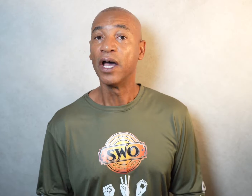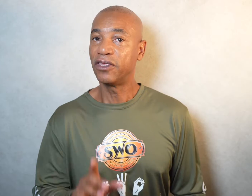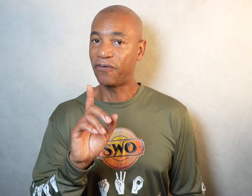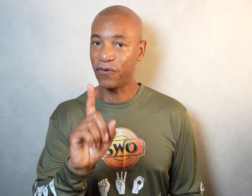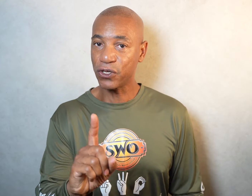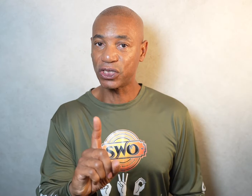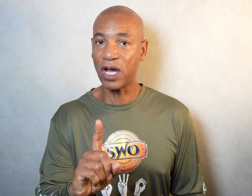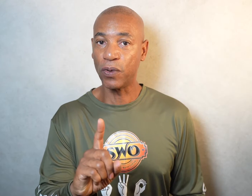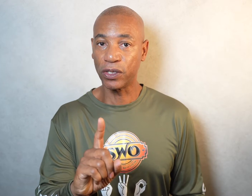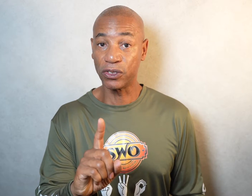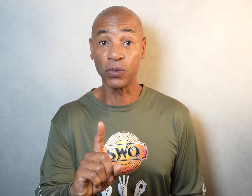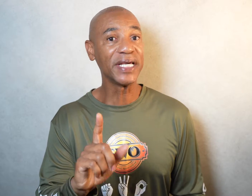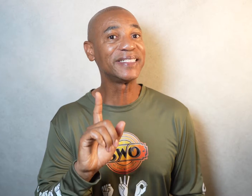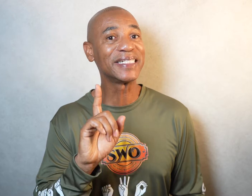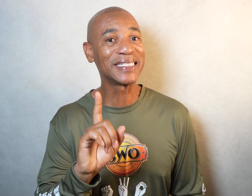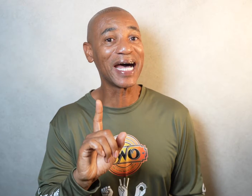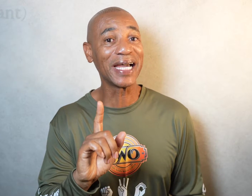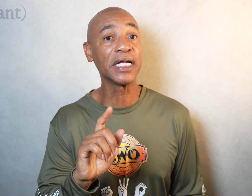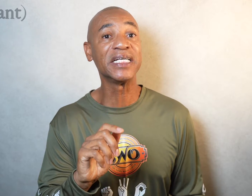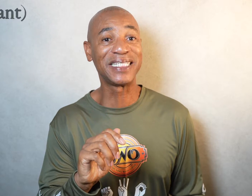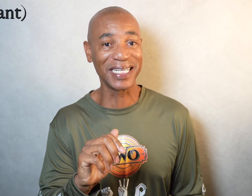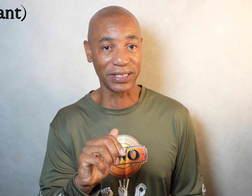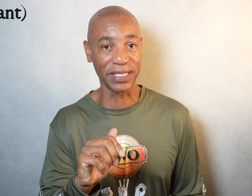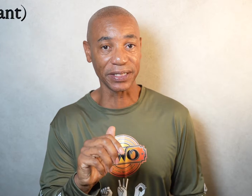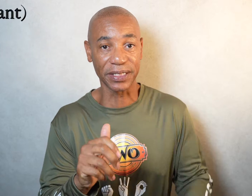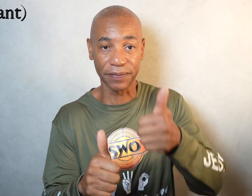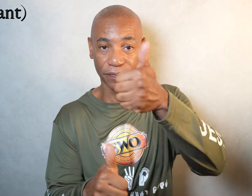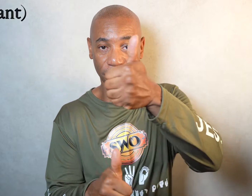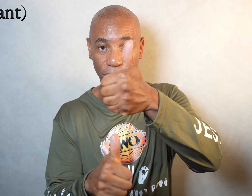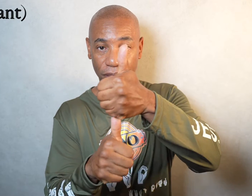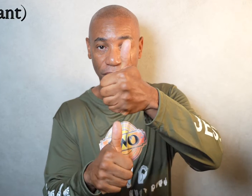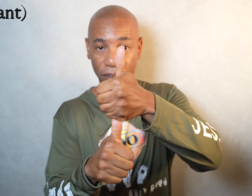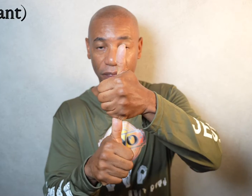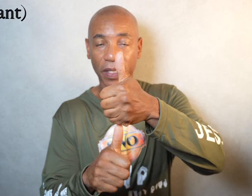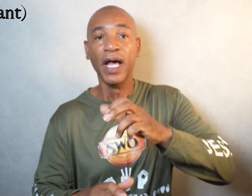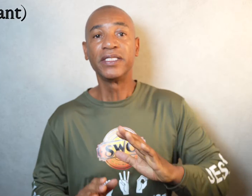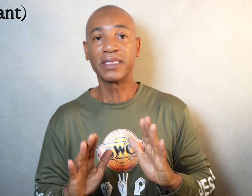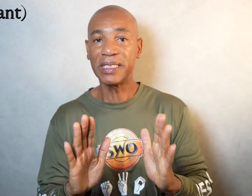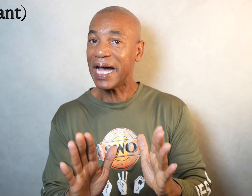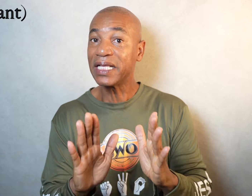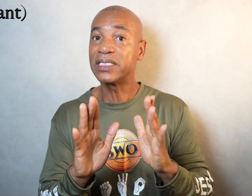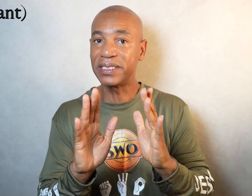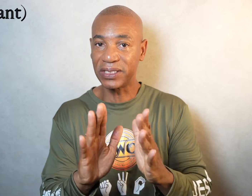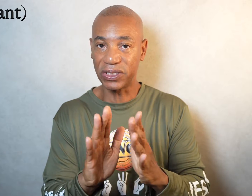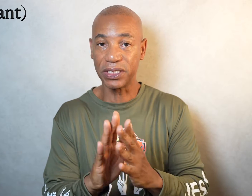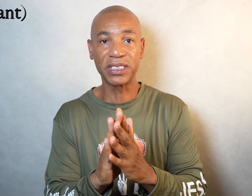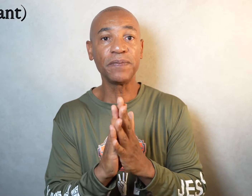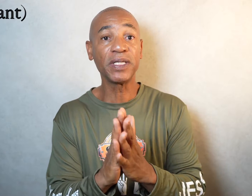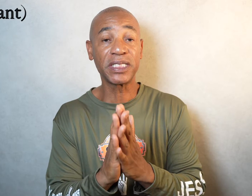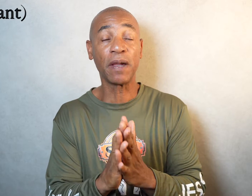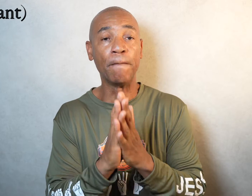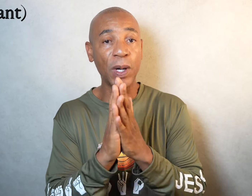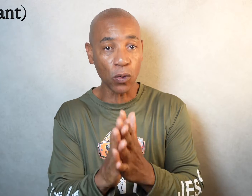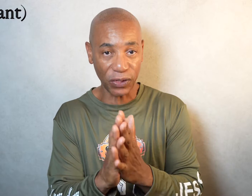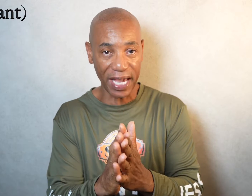The first sign we're going to do is the sign assistant. To sign assistant, simply take both